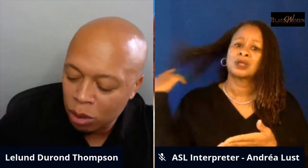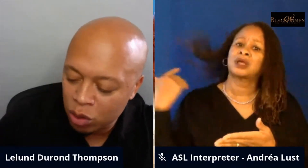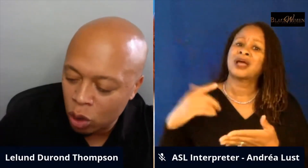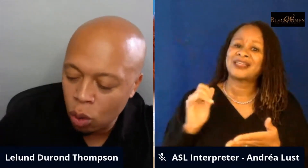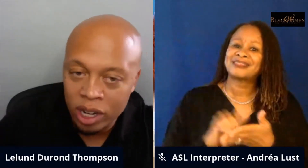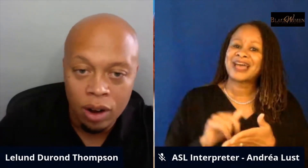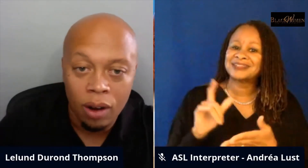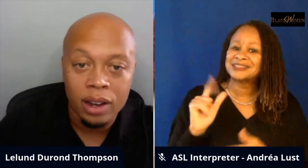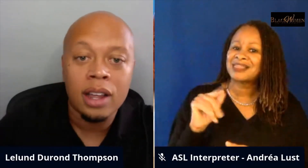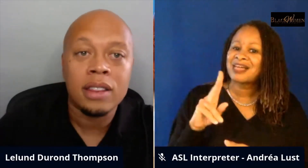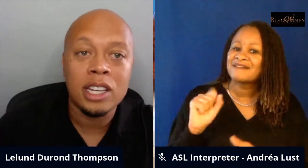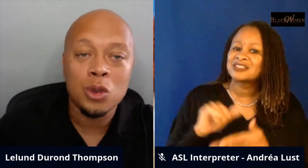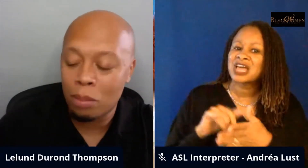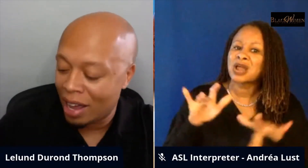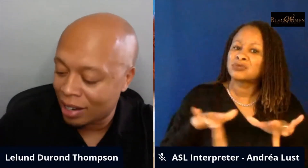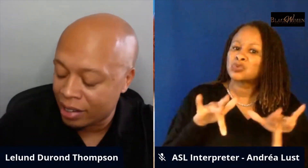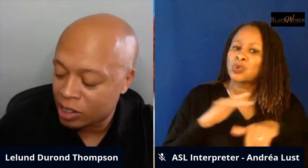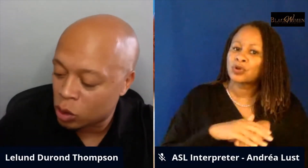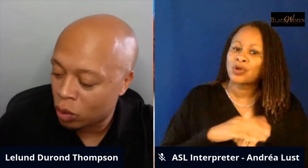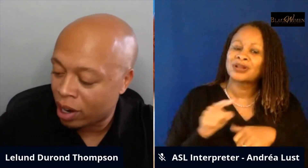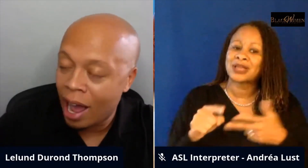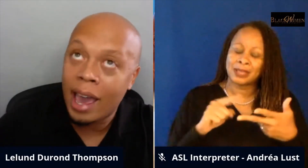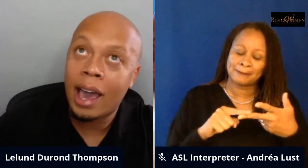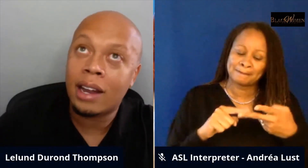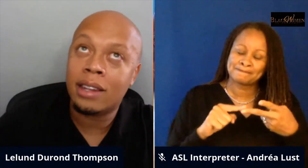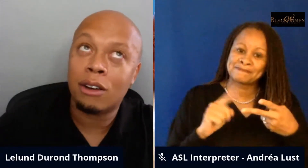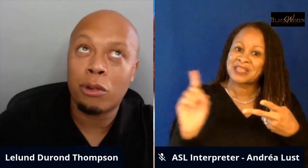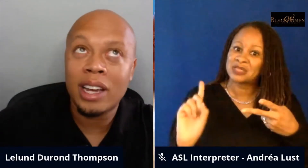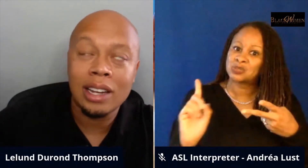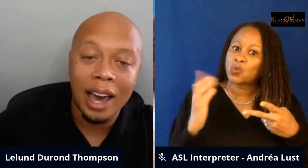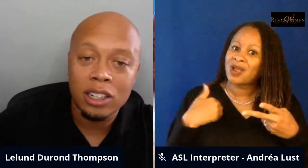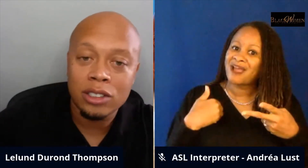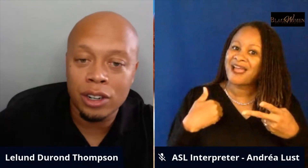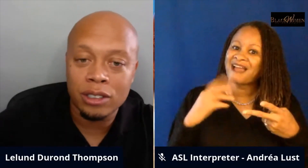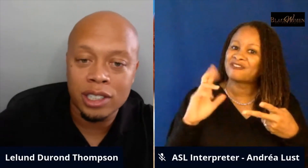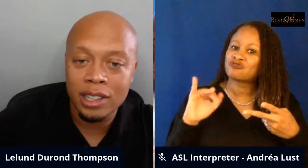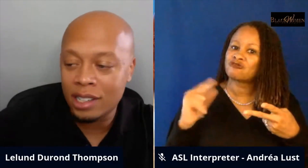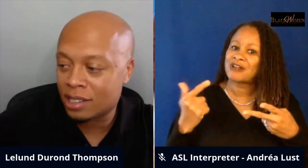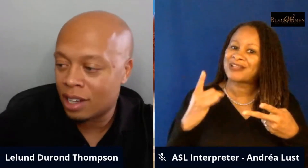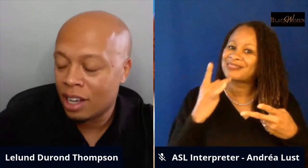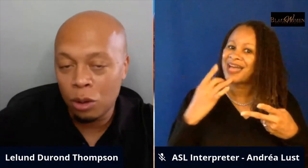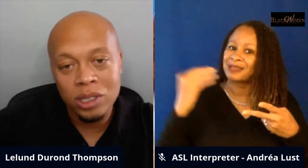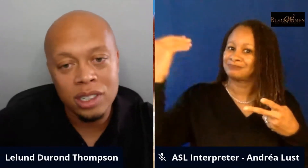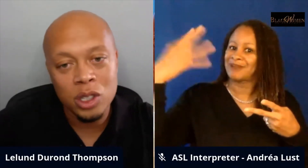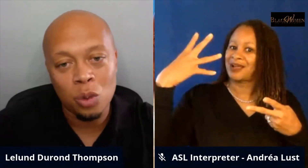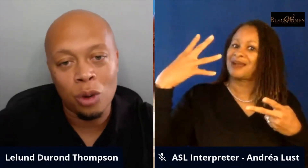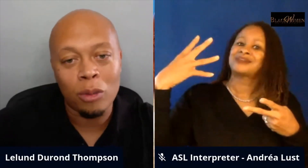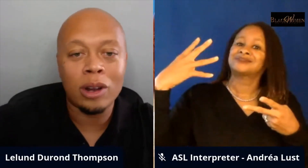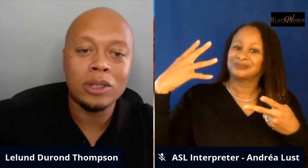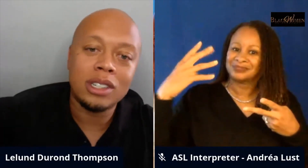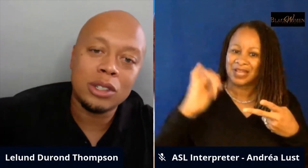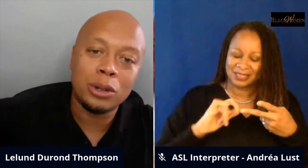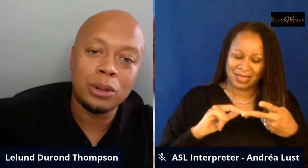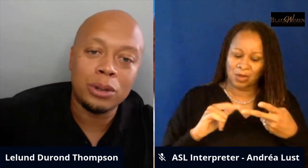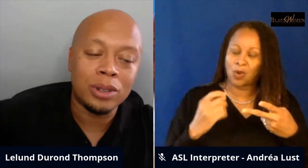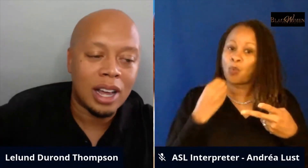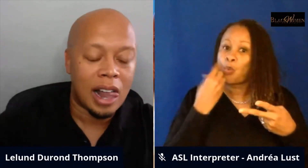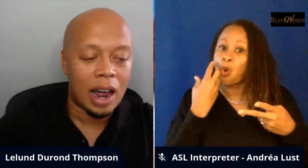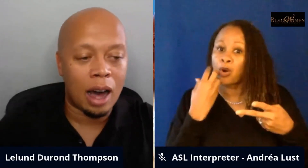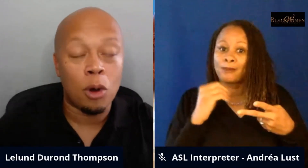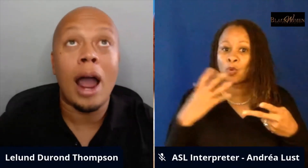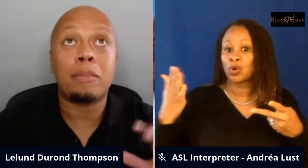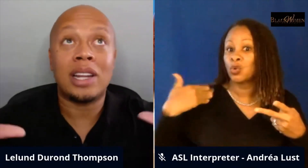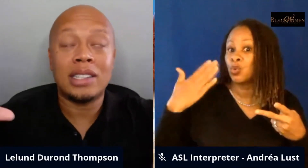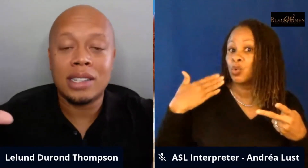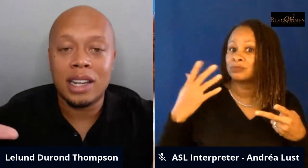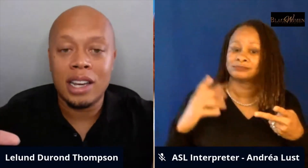that I was recording on. These were this is where I had the ring light turned to this. It was this warm, or it was this cool,